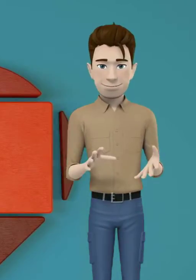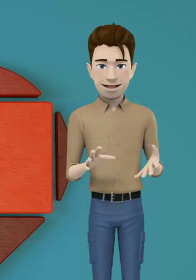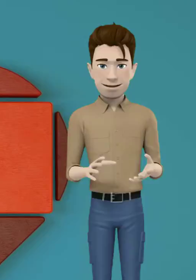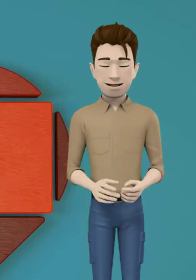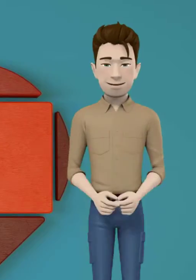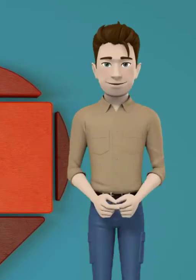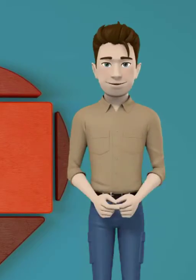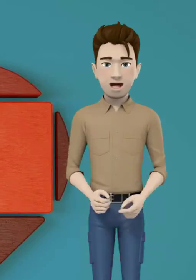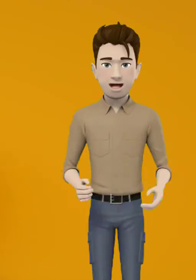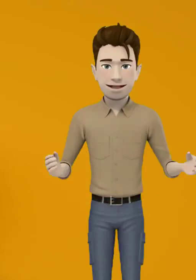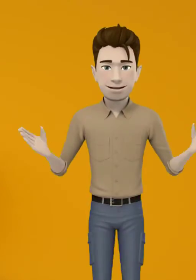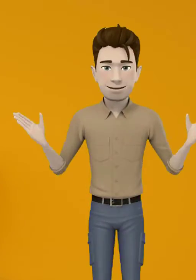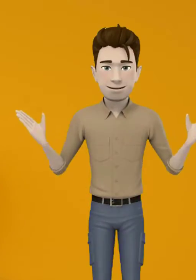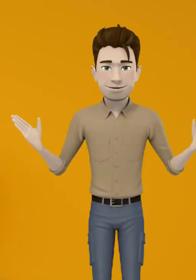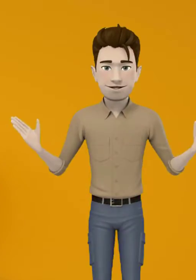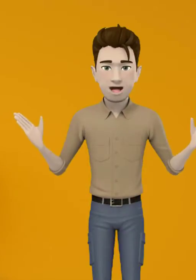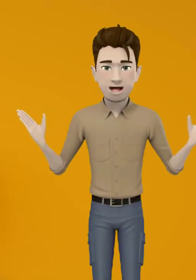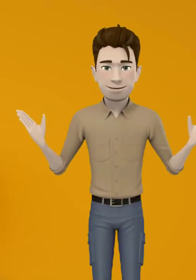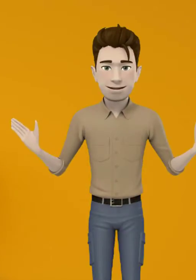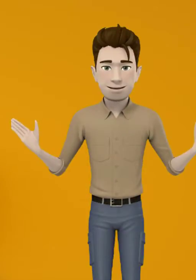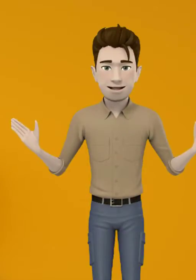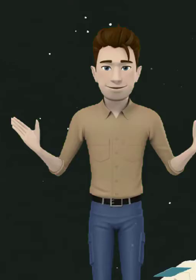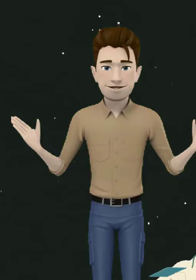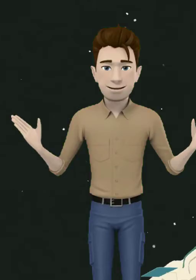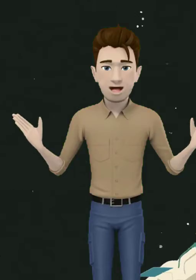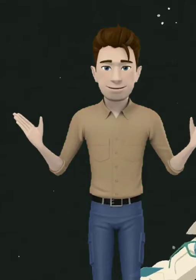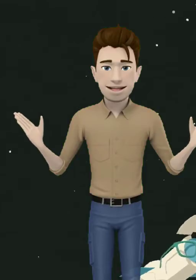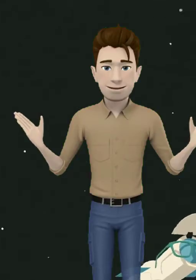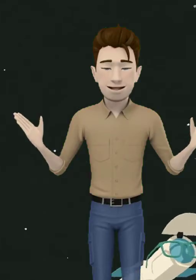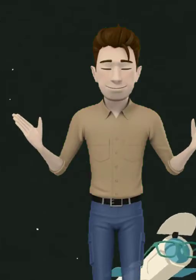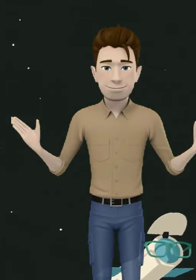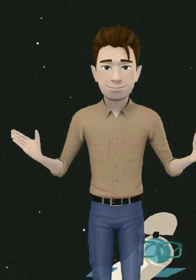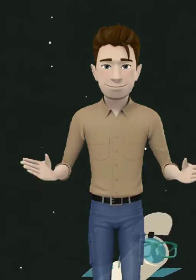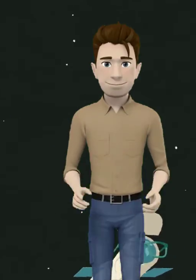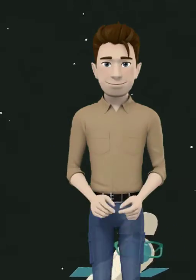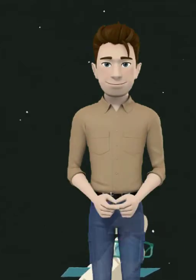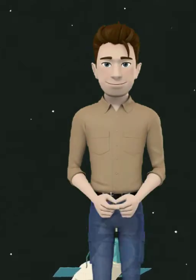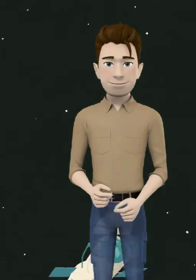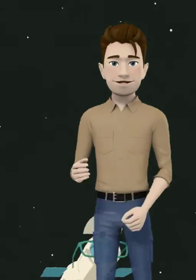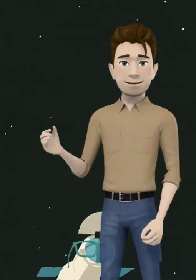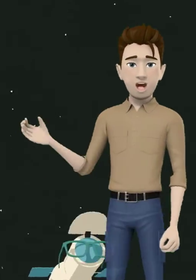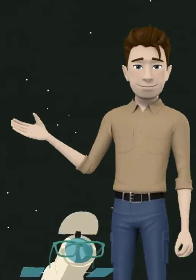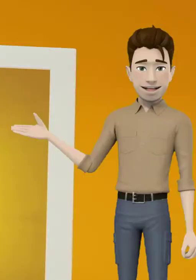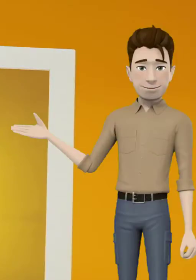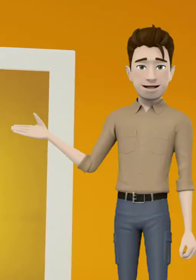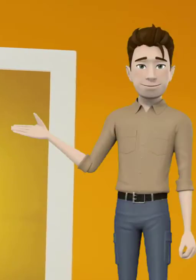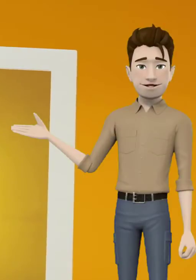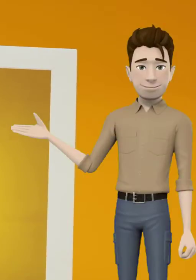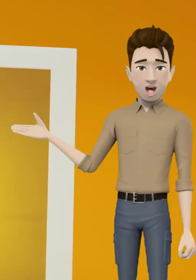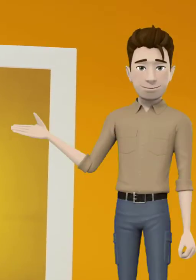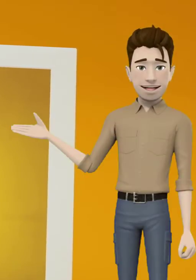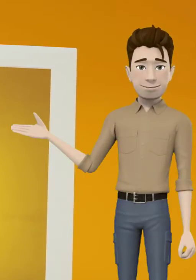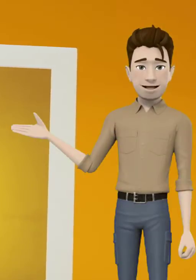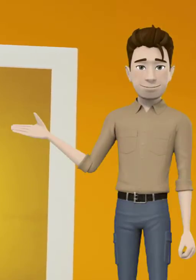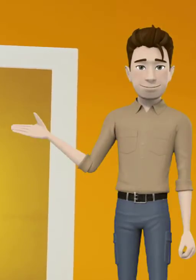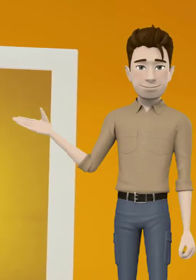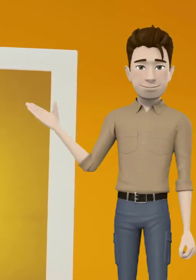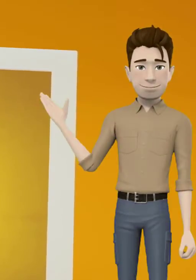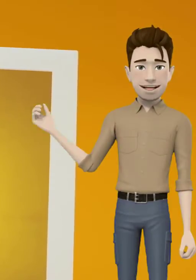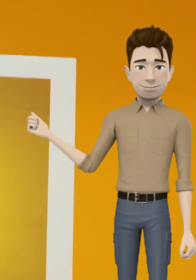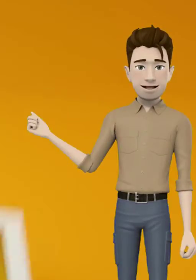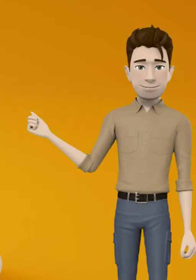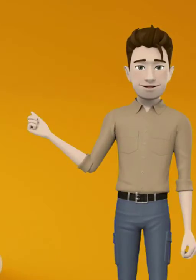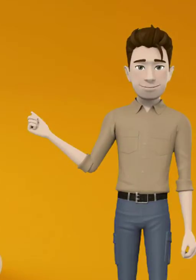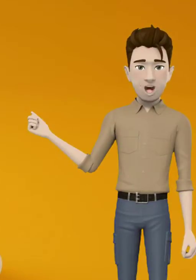in our hearts long ago, that we, like them and every other person on the earth, are a nitwit. The risk of trying and